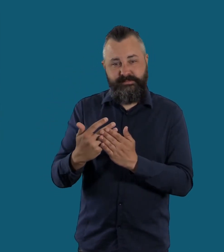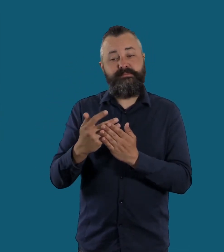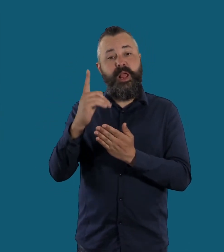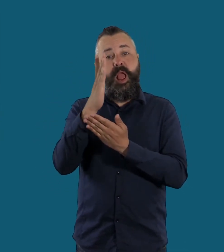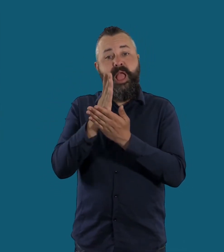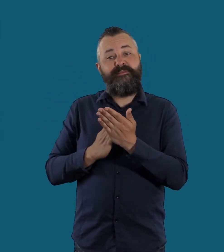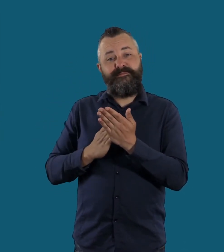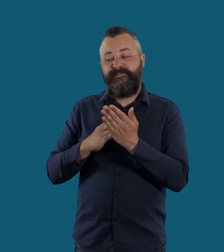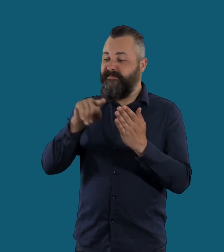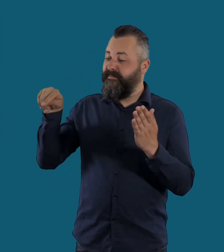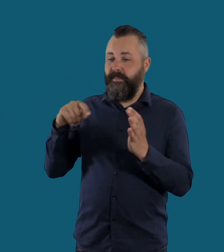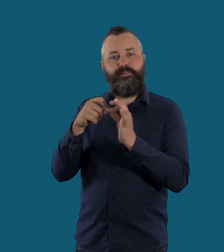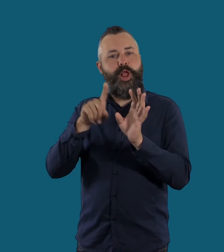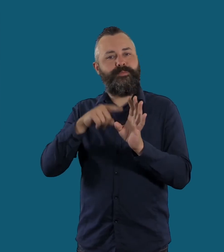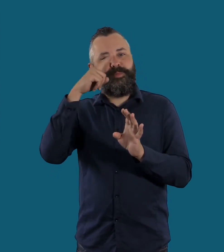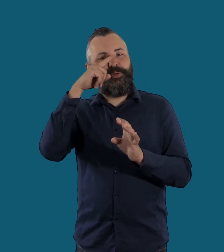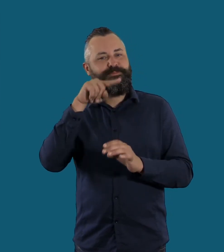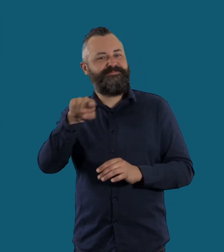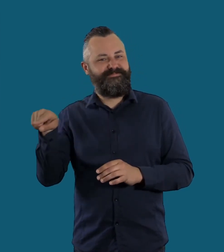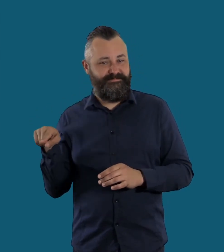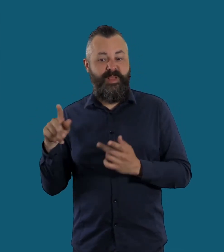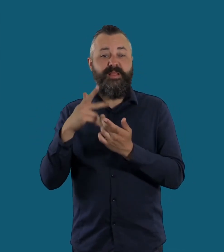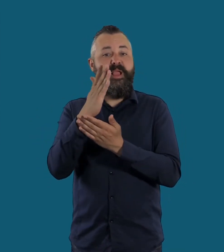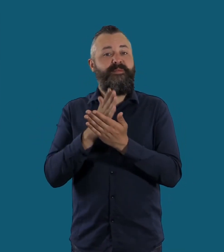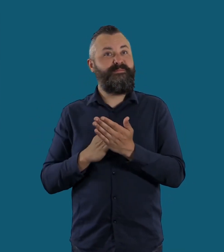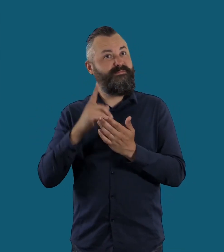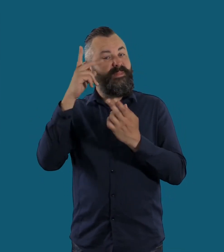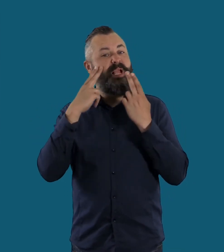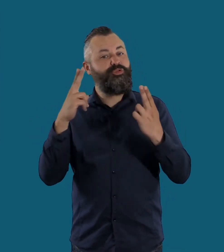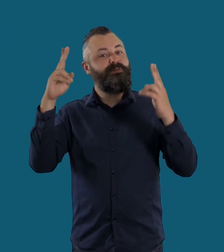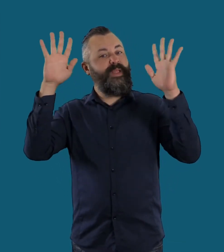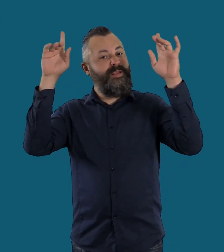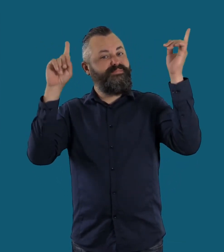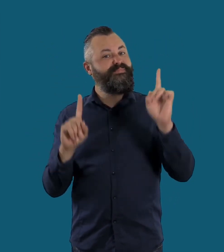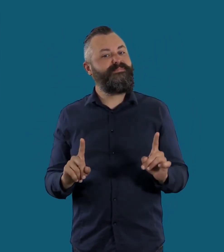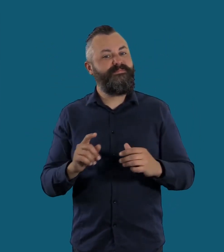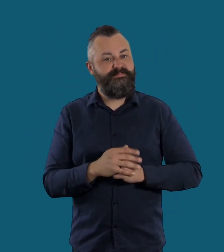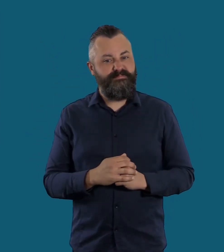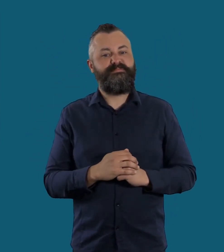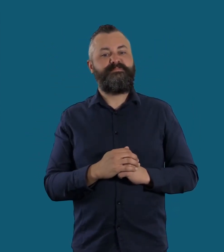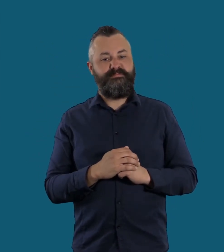and 50% of all bushfires are caused by human activity, and the other 50% are caused by